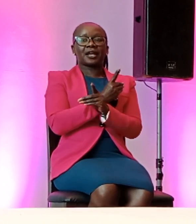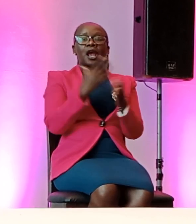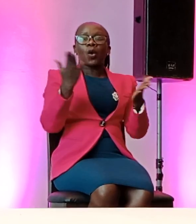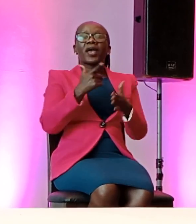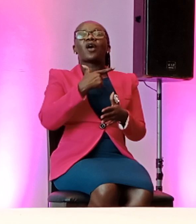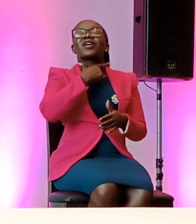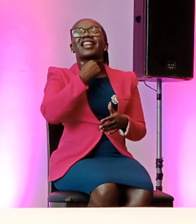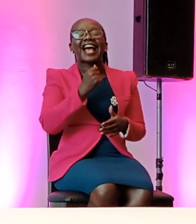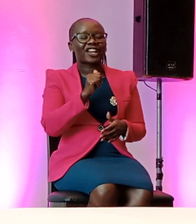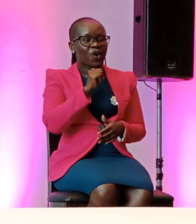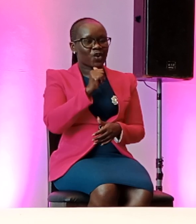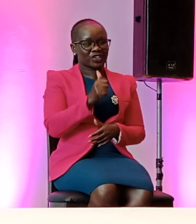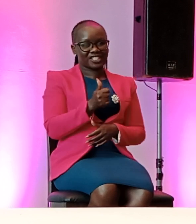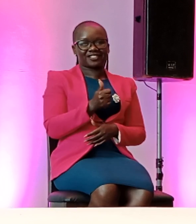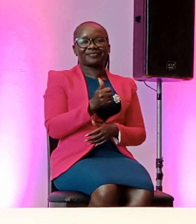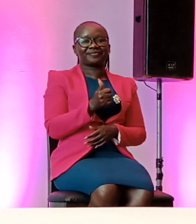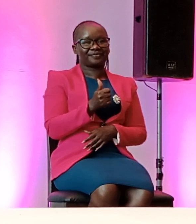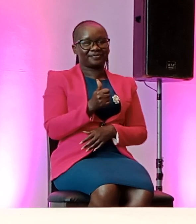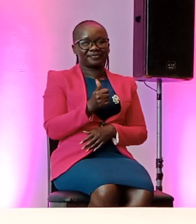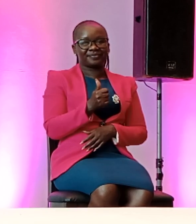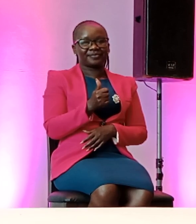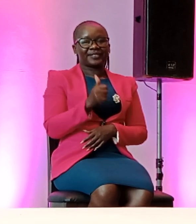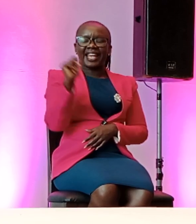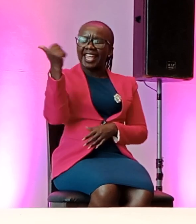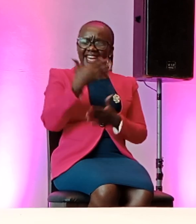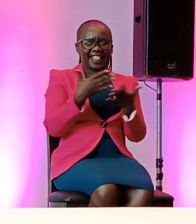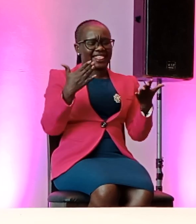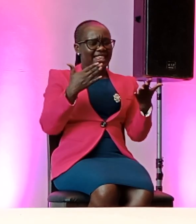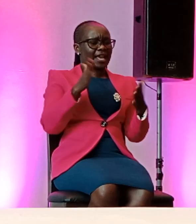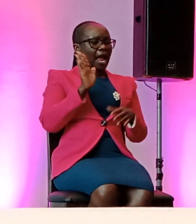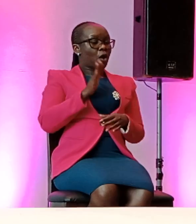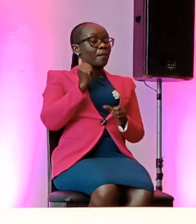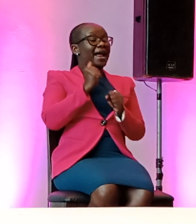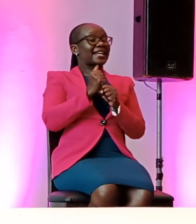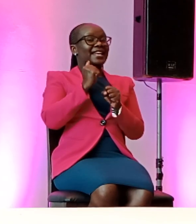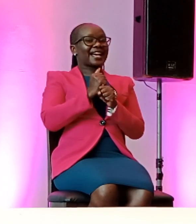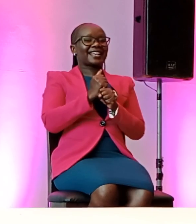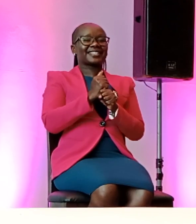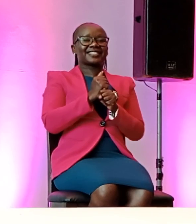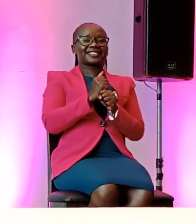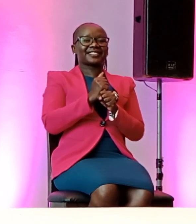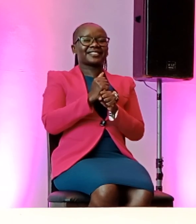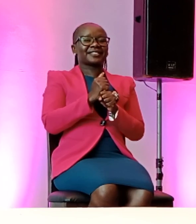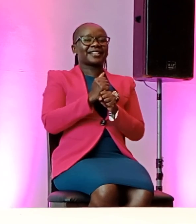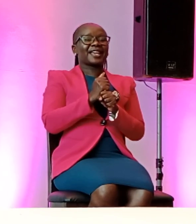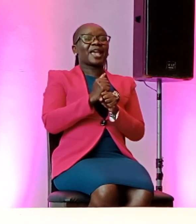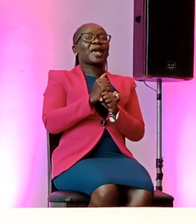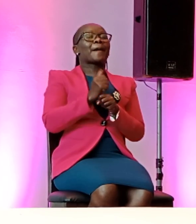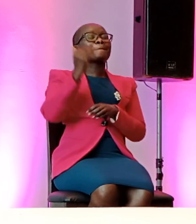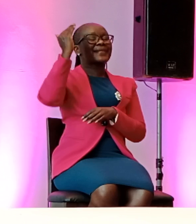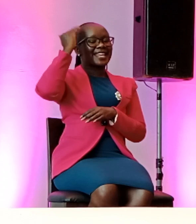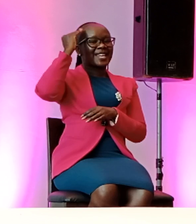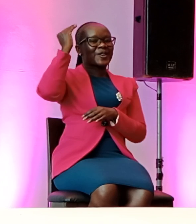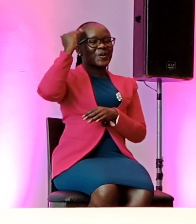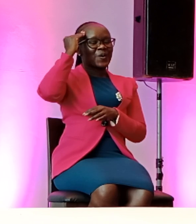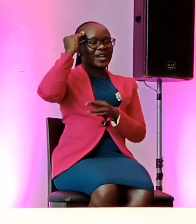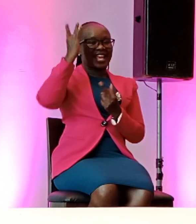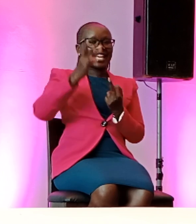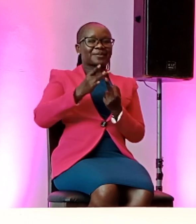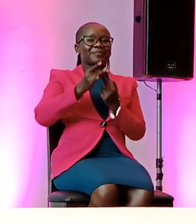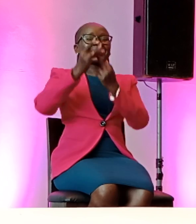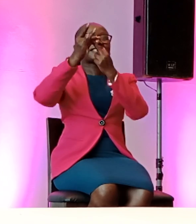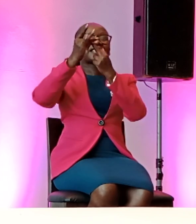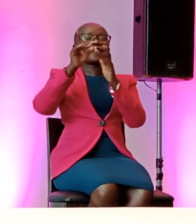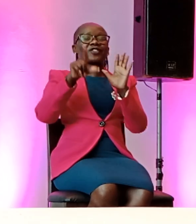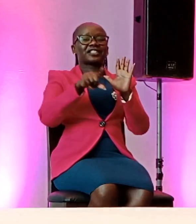we like it or not. Anything a woman does is magnified, especially if it